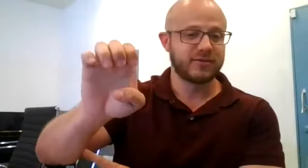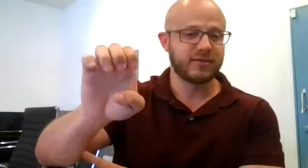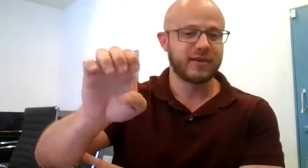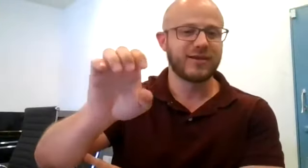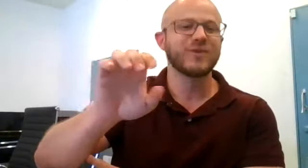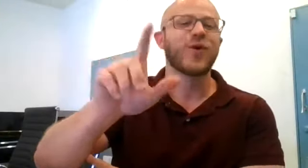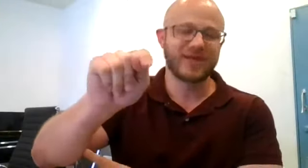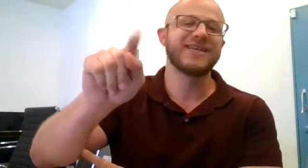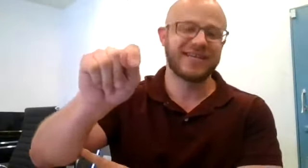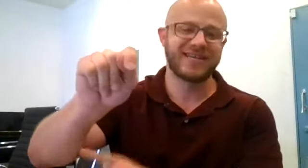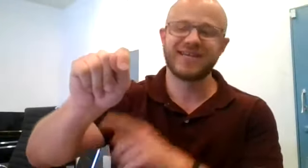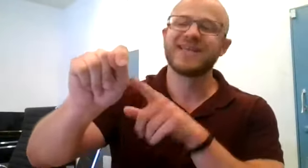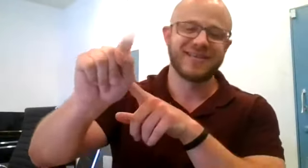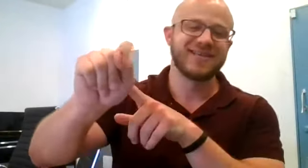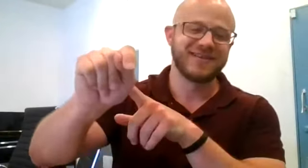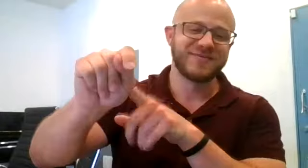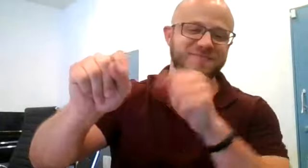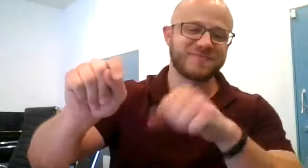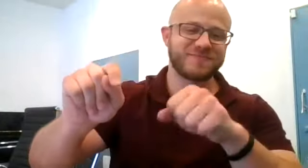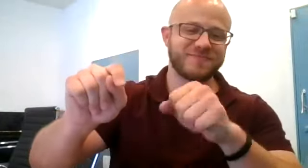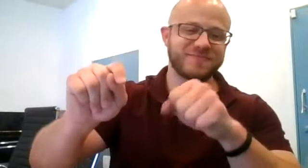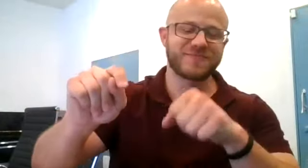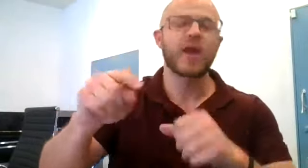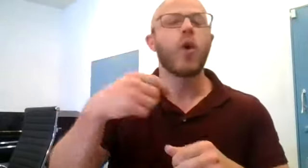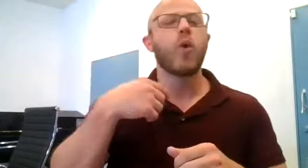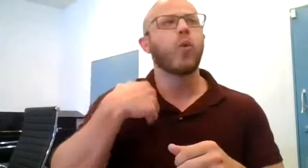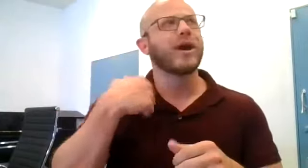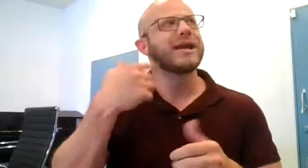Little, little. Yeah, double T. Yeah, you do it like this.